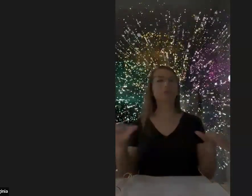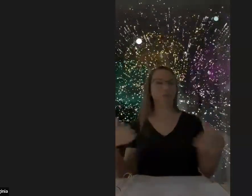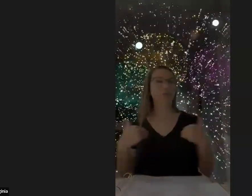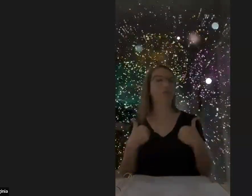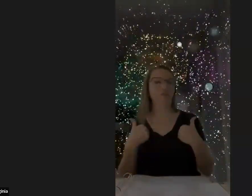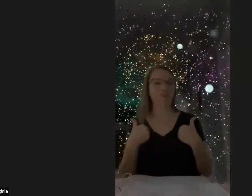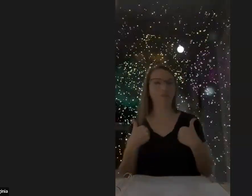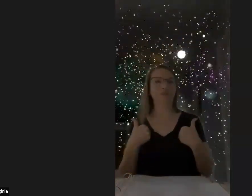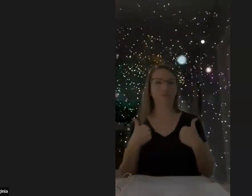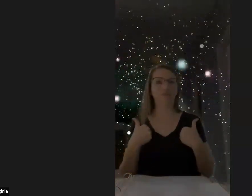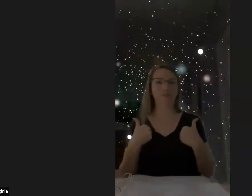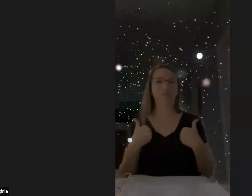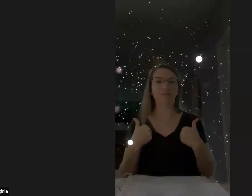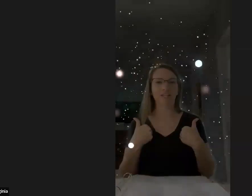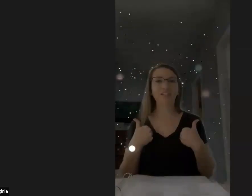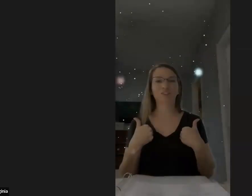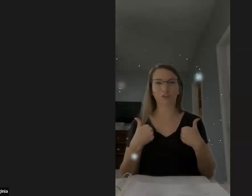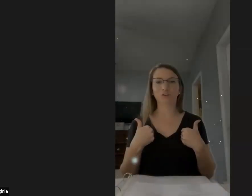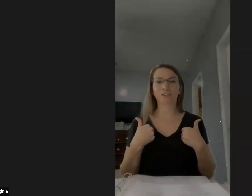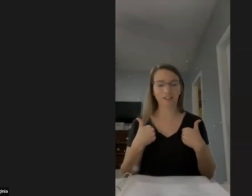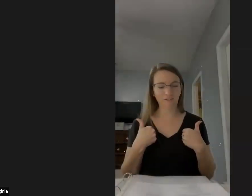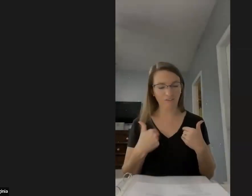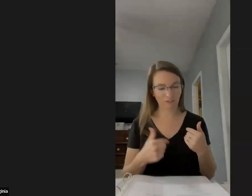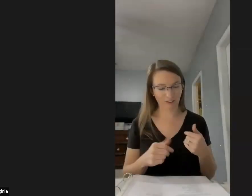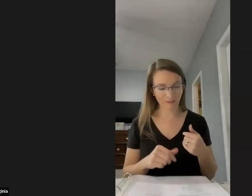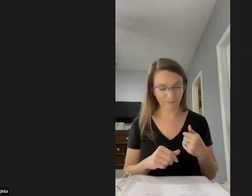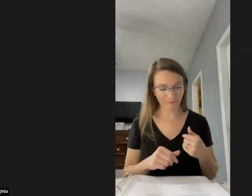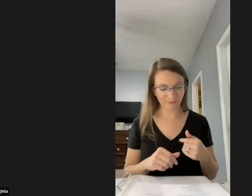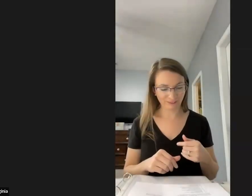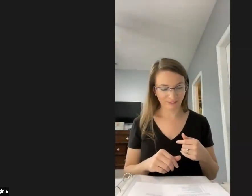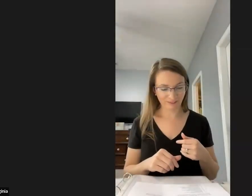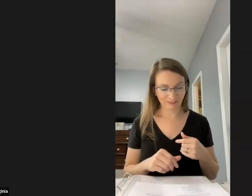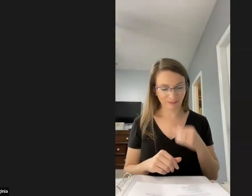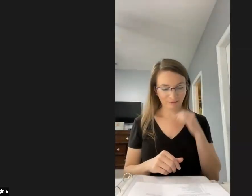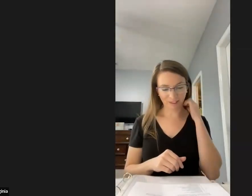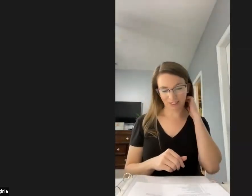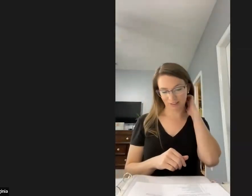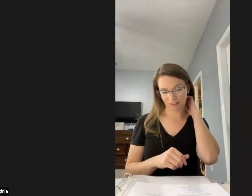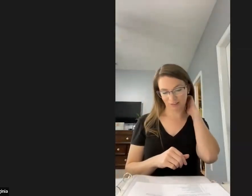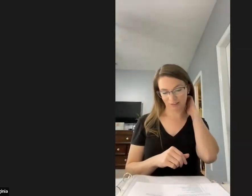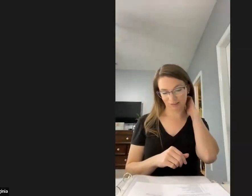Okay. Children have. Very good. All right.